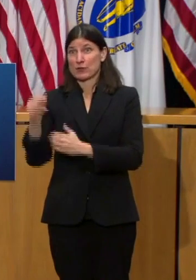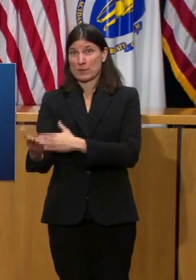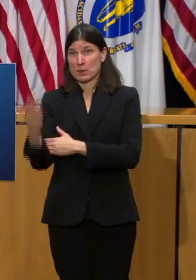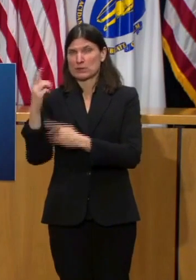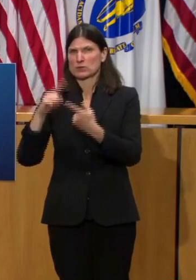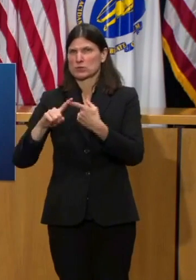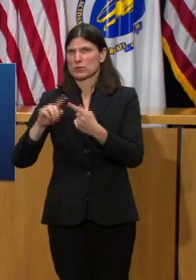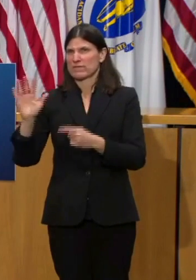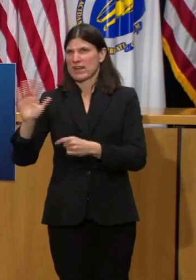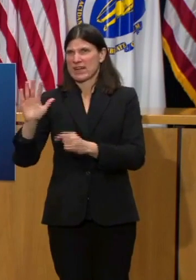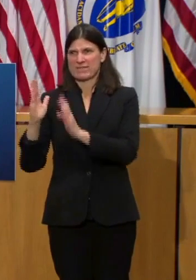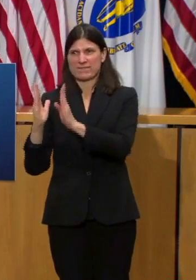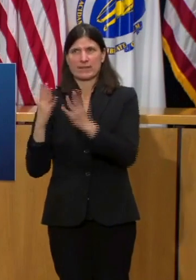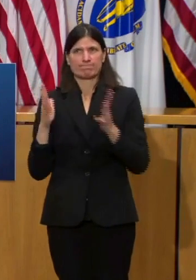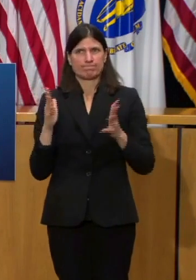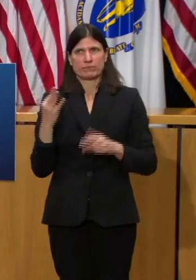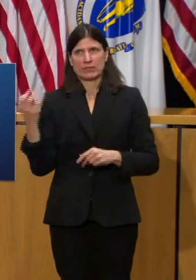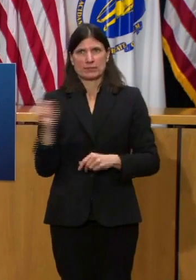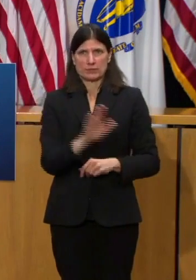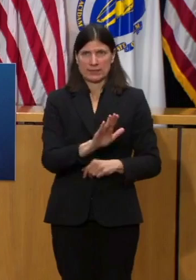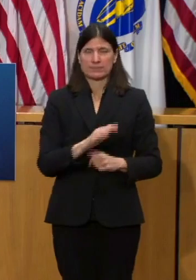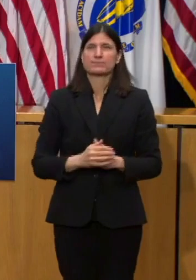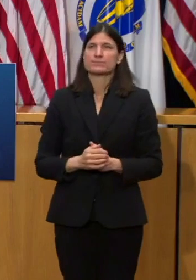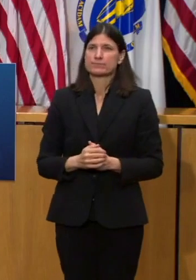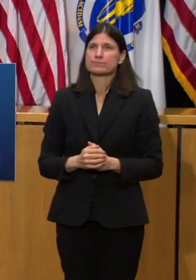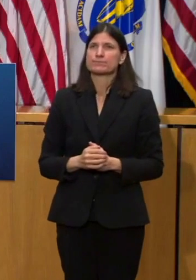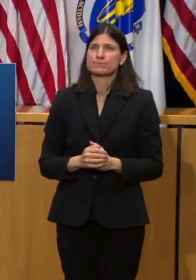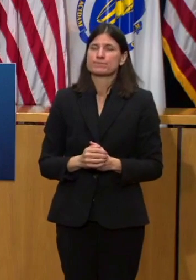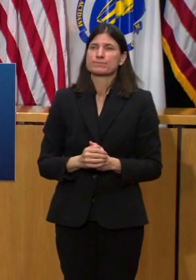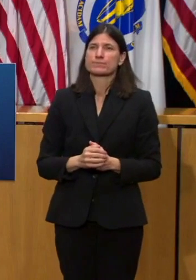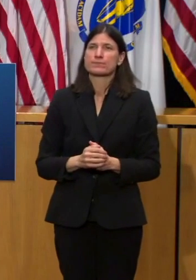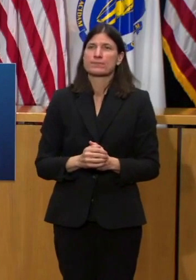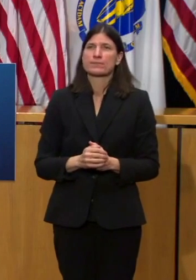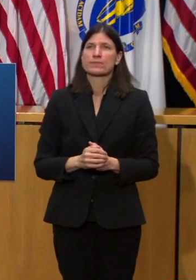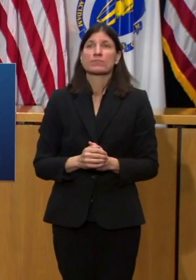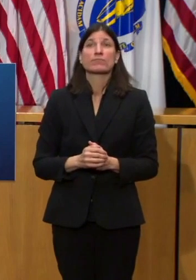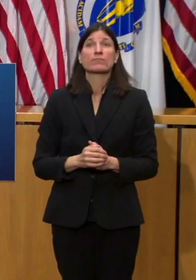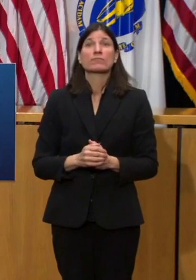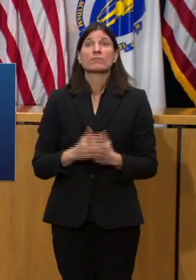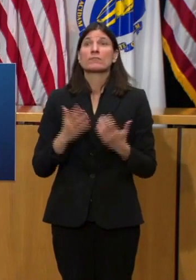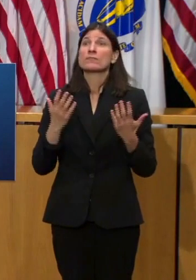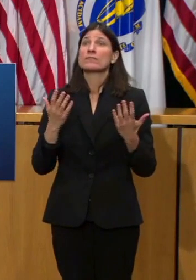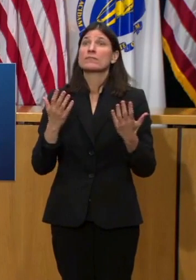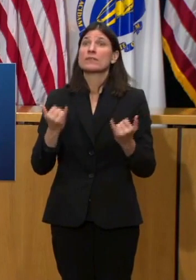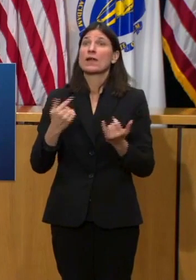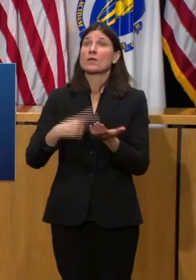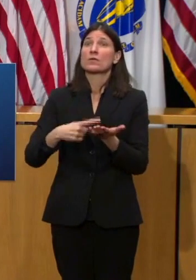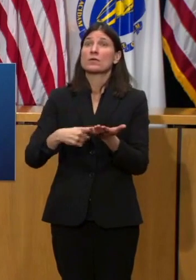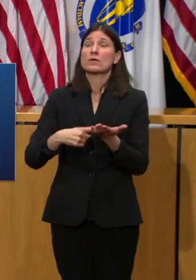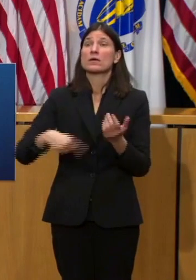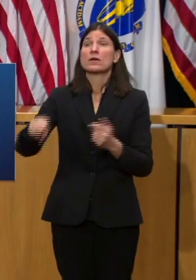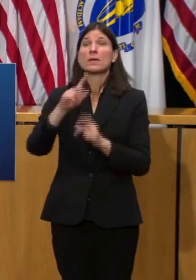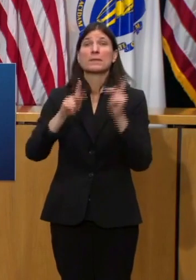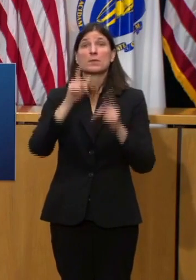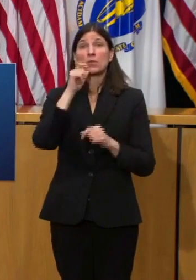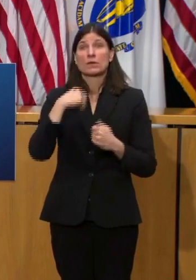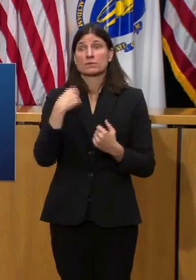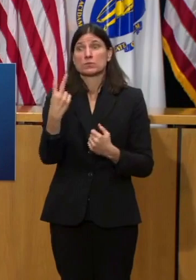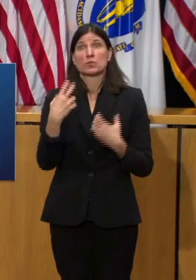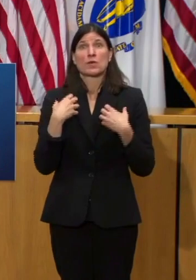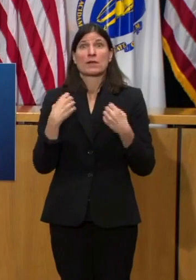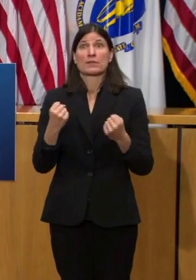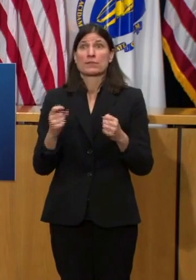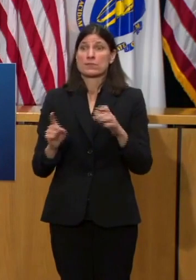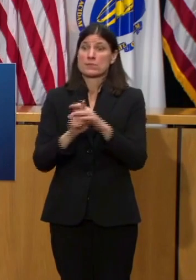With regard to the 2+ certain medical conditions and senior housing, in Massachusetts, as many of you are aware, we have taken a